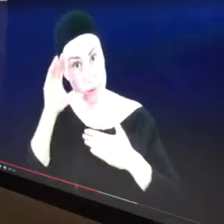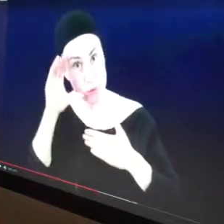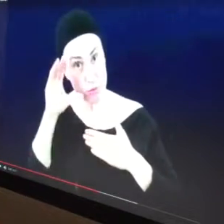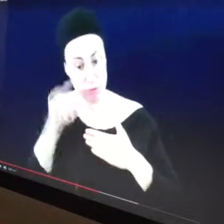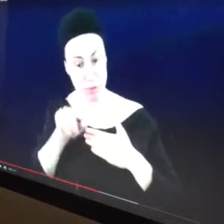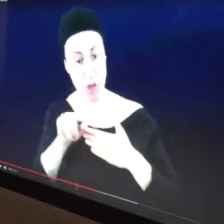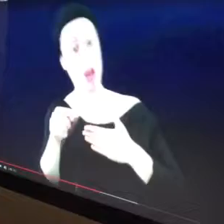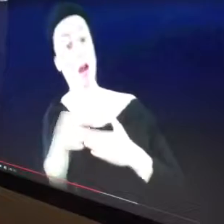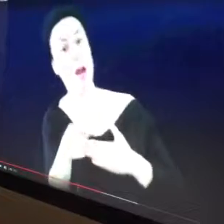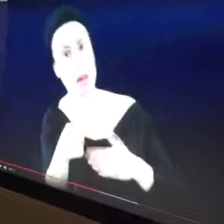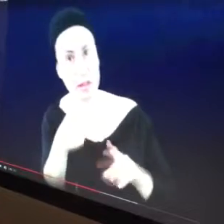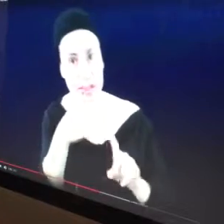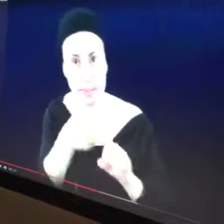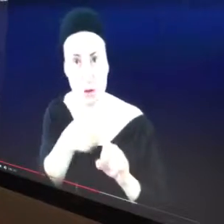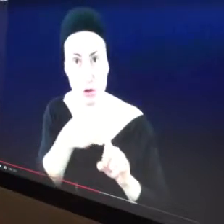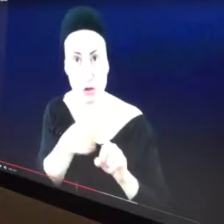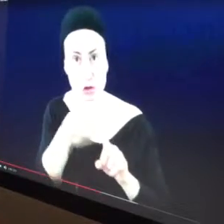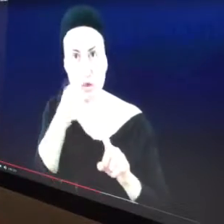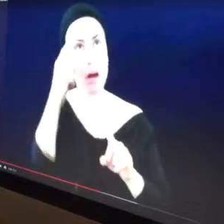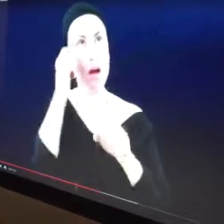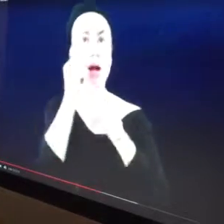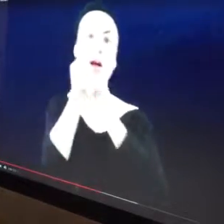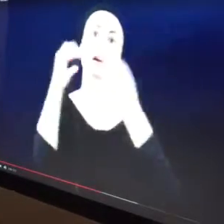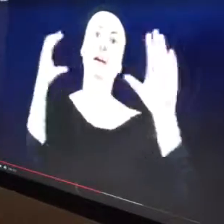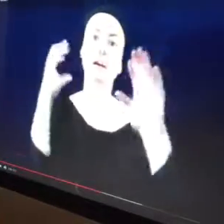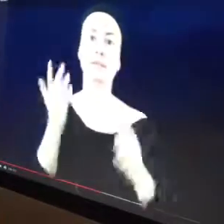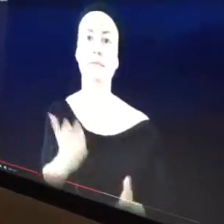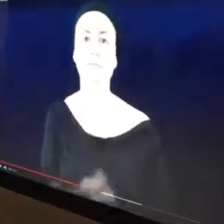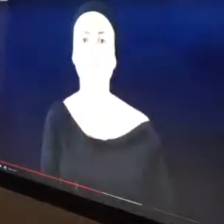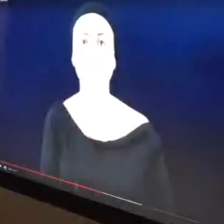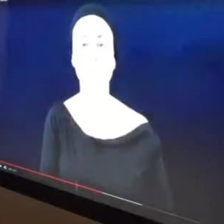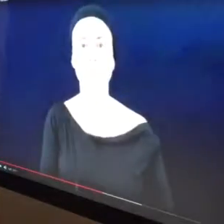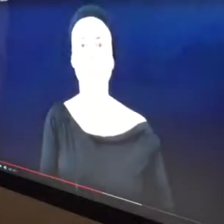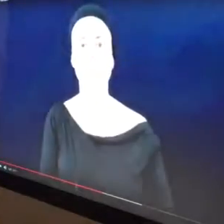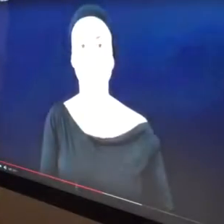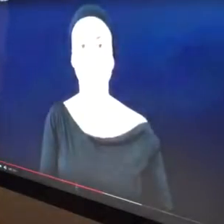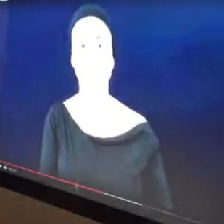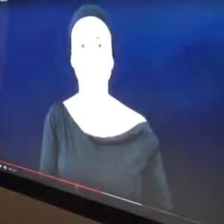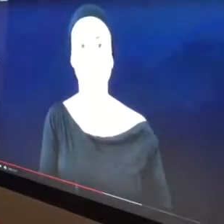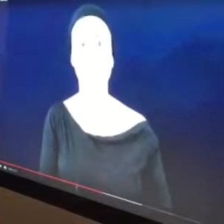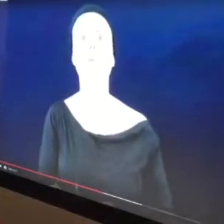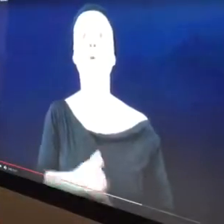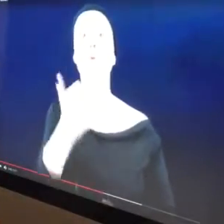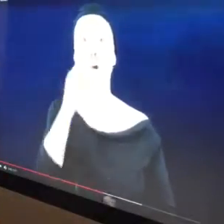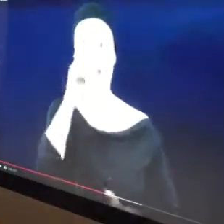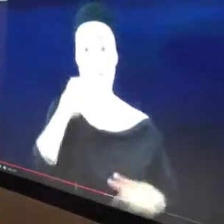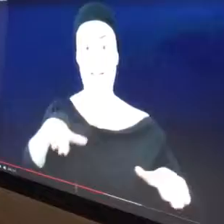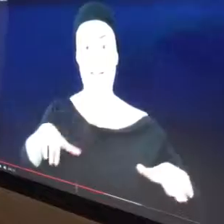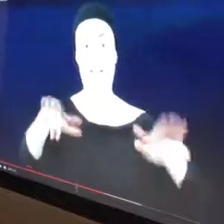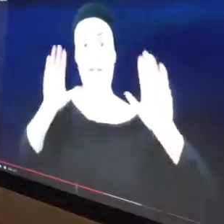front door, into the lounge room, bedrooms that are off to one side, kitchens off to the other side, for example.